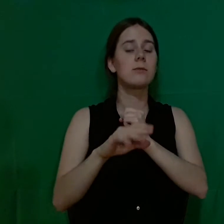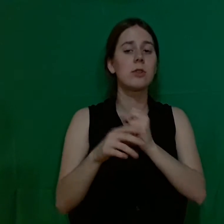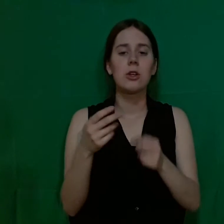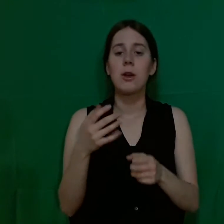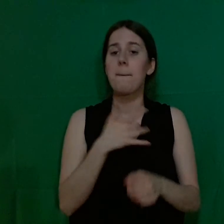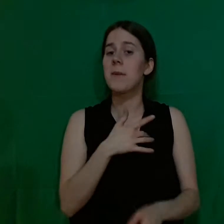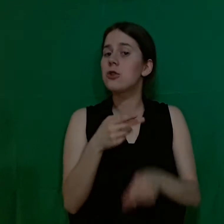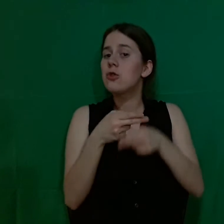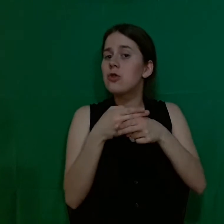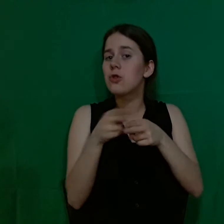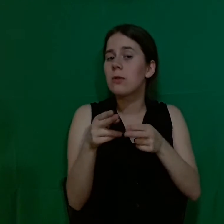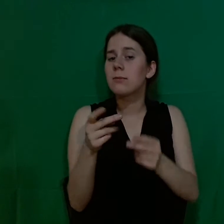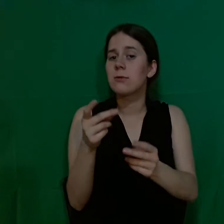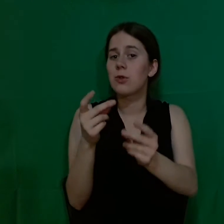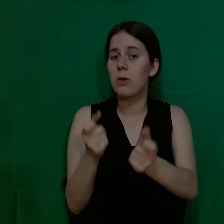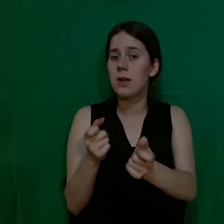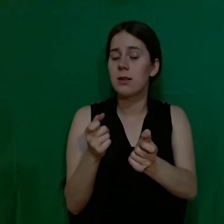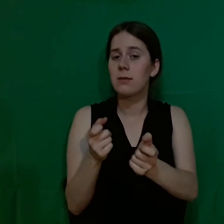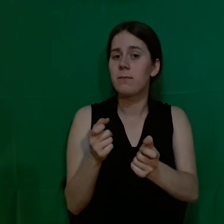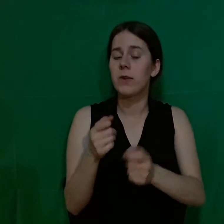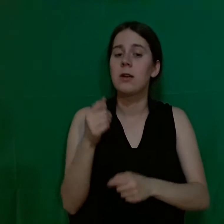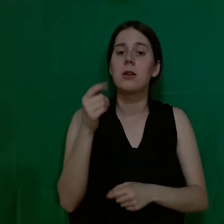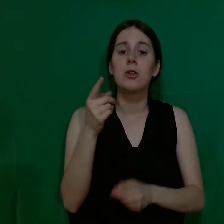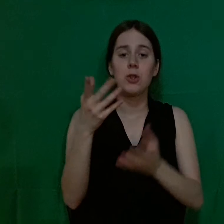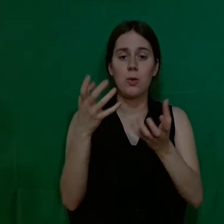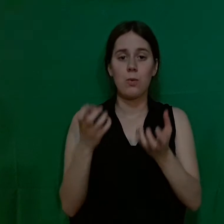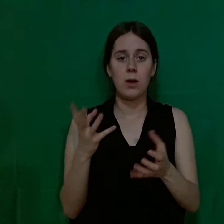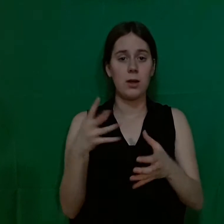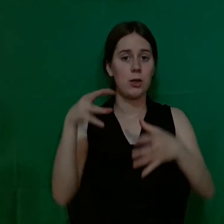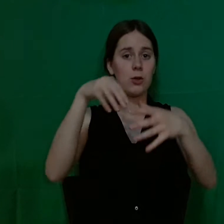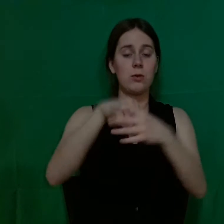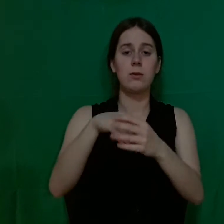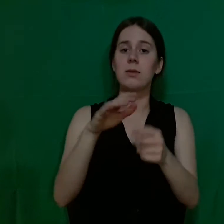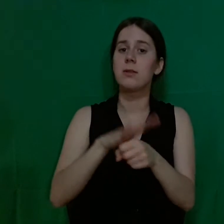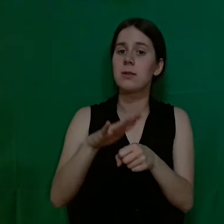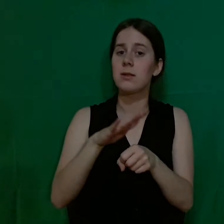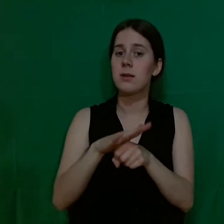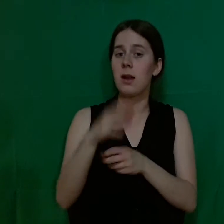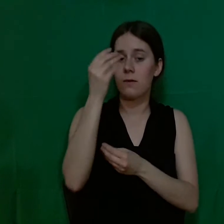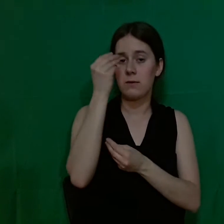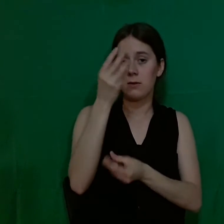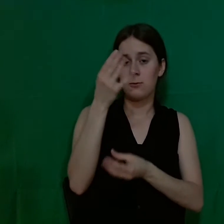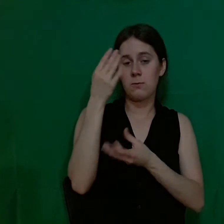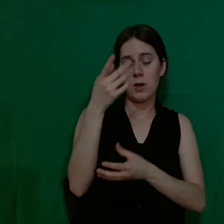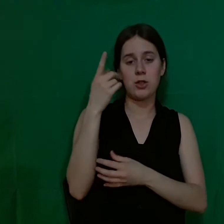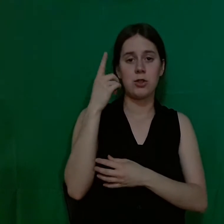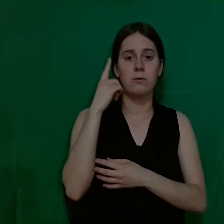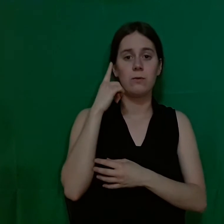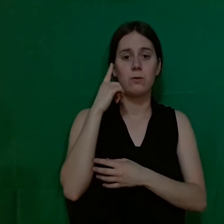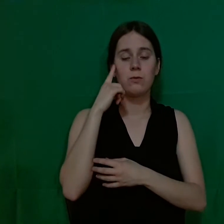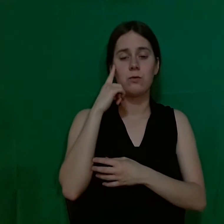that's what you want to do. You want to include enough information just to make the employer interested in what you have to